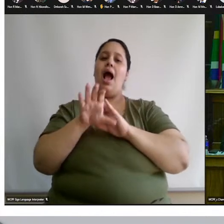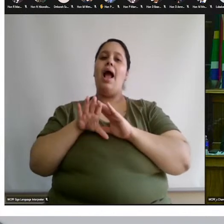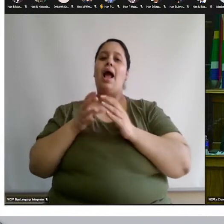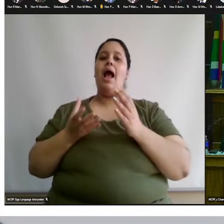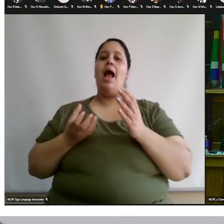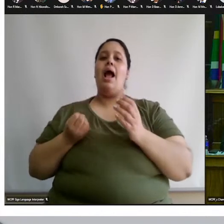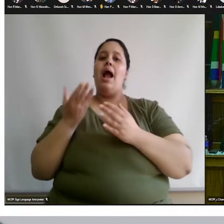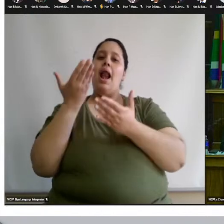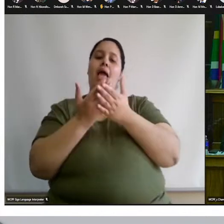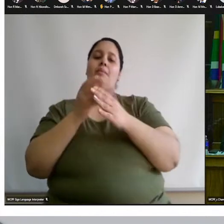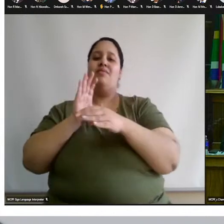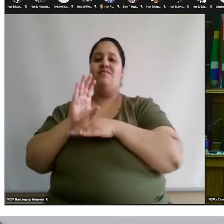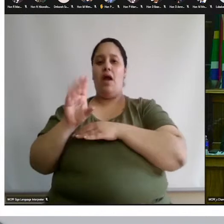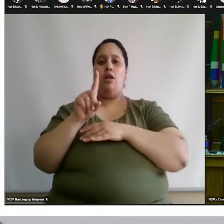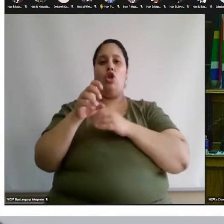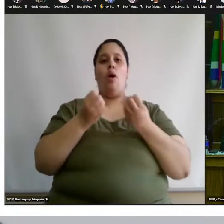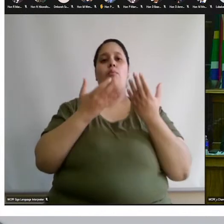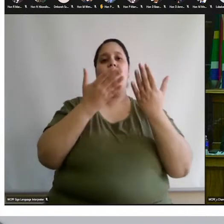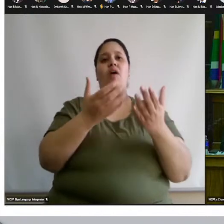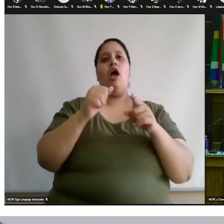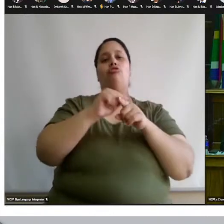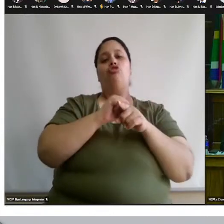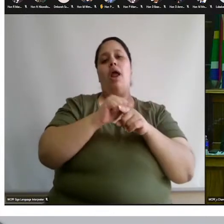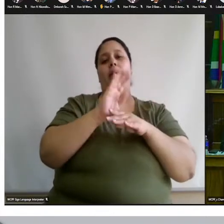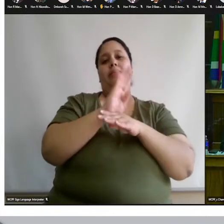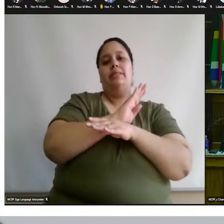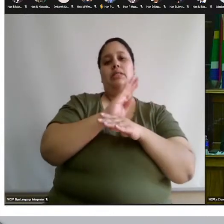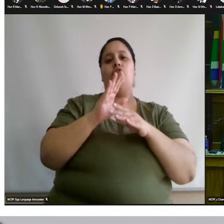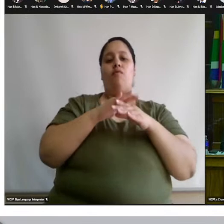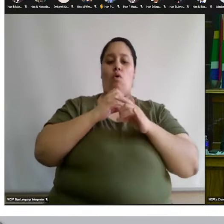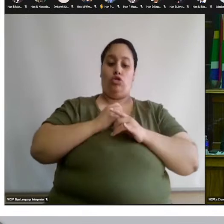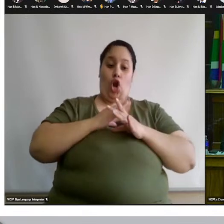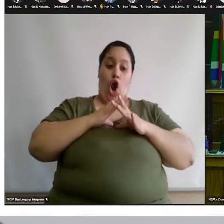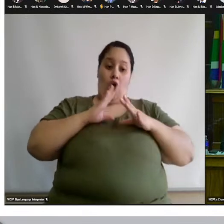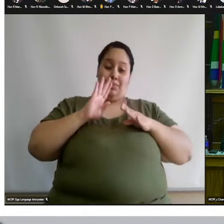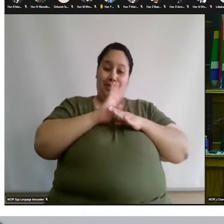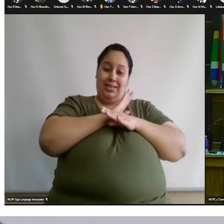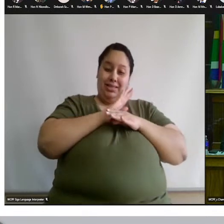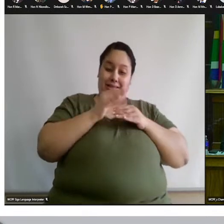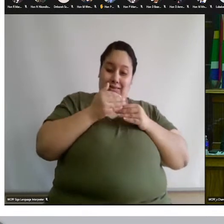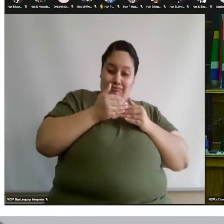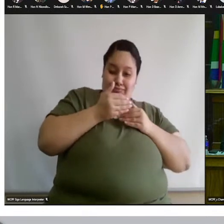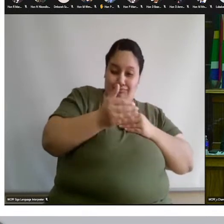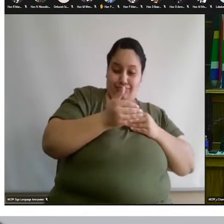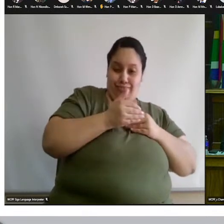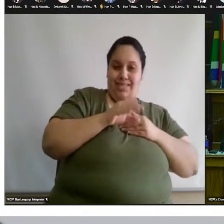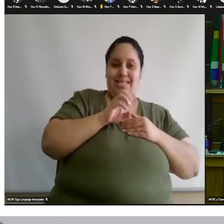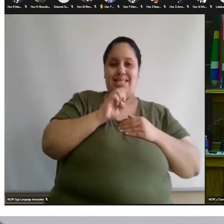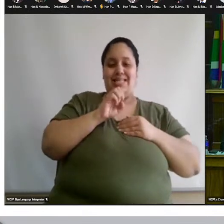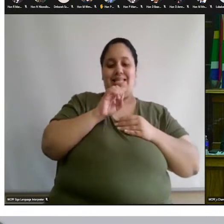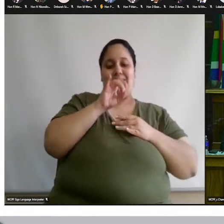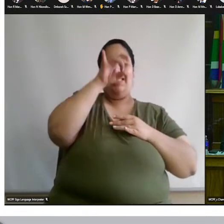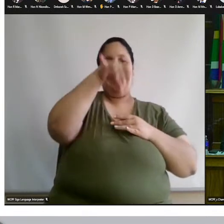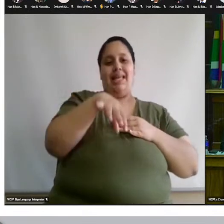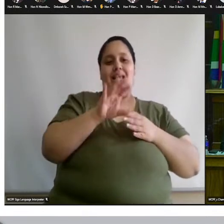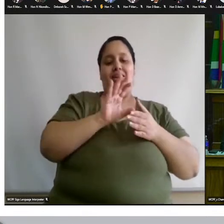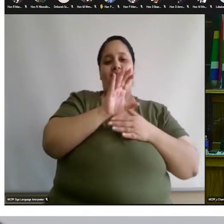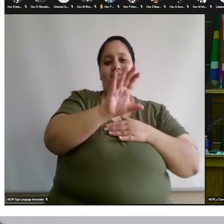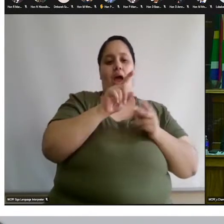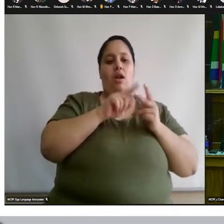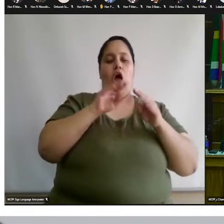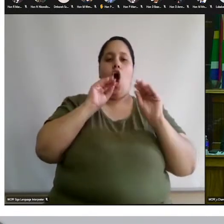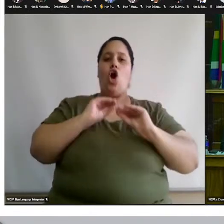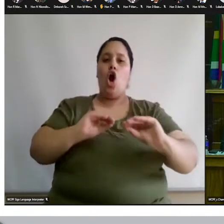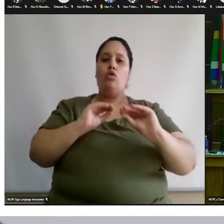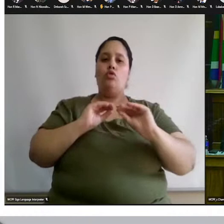and training and business incubation, business skills training, seed funding and business coaching and mentorship to small